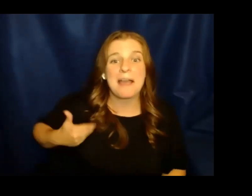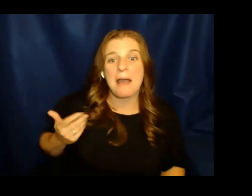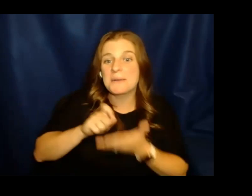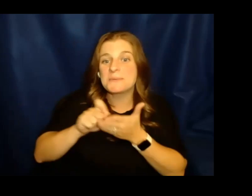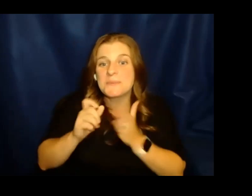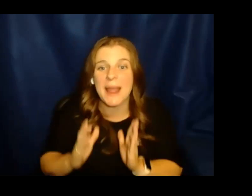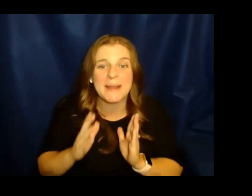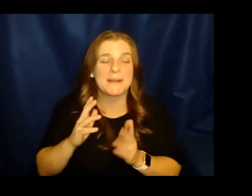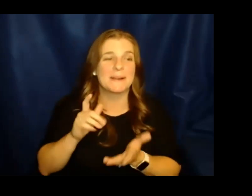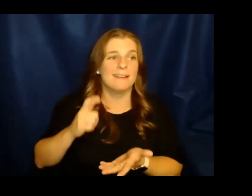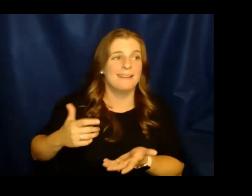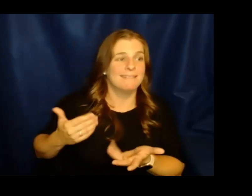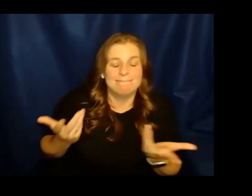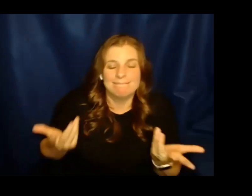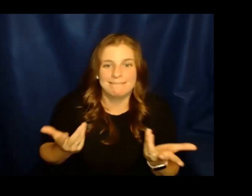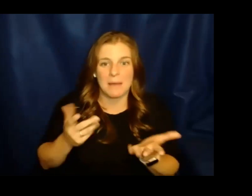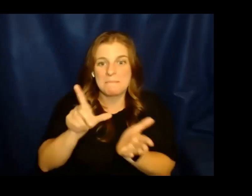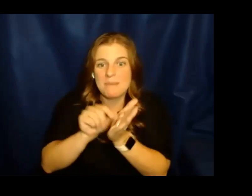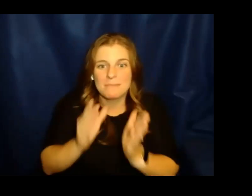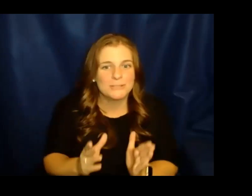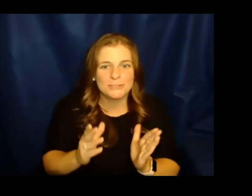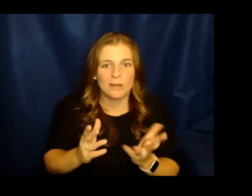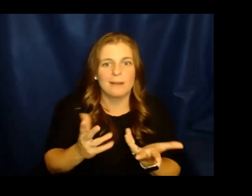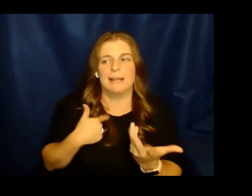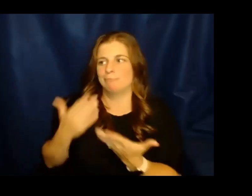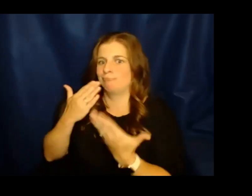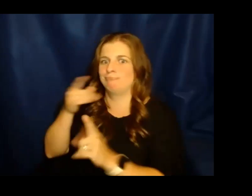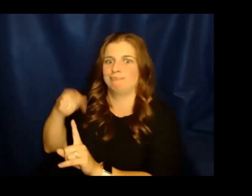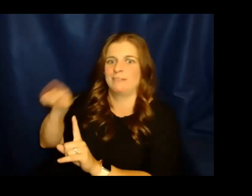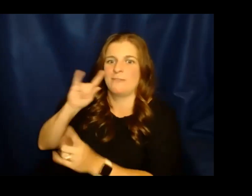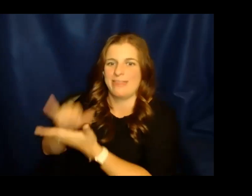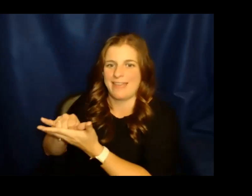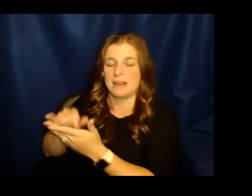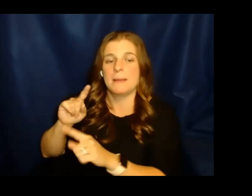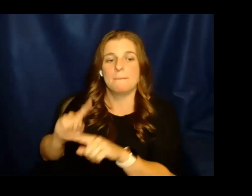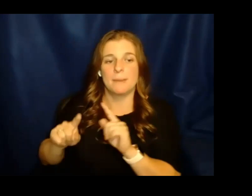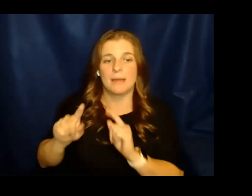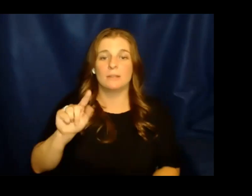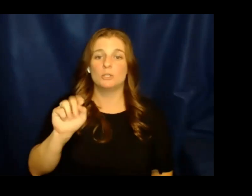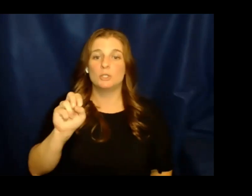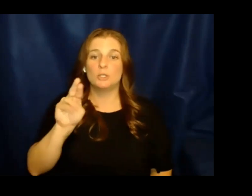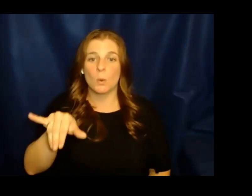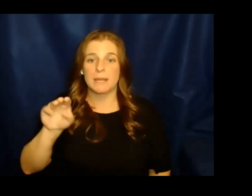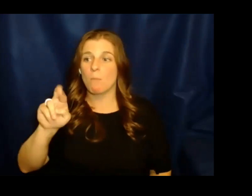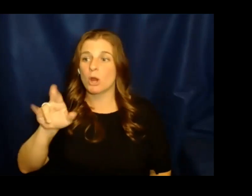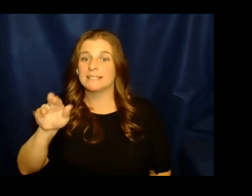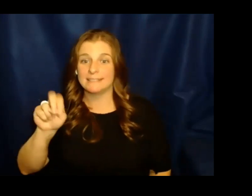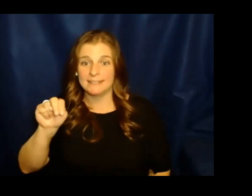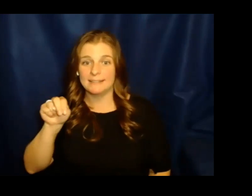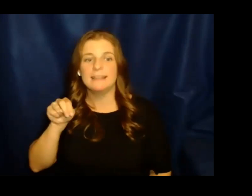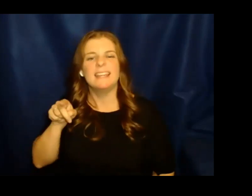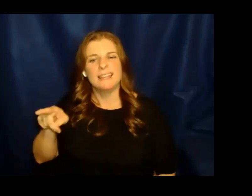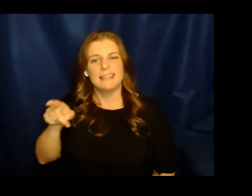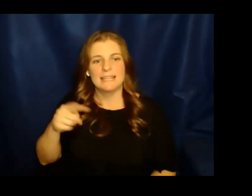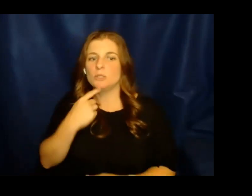aspiring publisher. And in Beloved, Toni Morrison had baby Suggs write that yonder